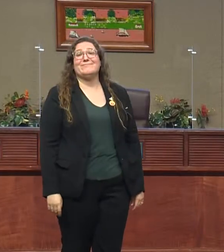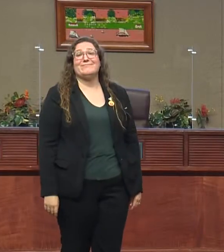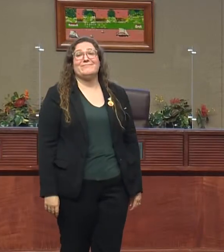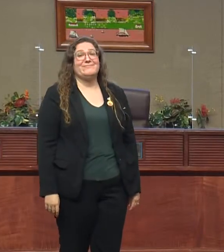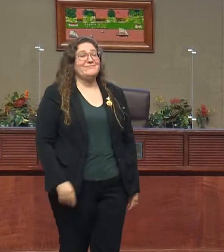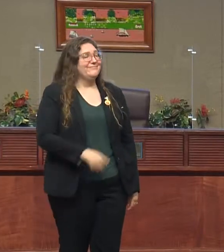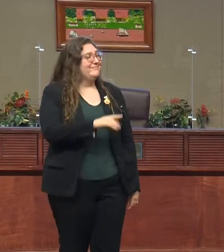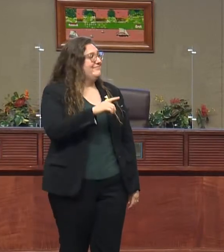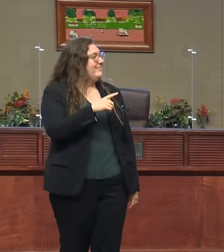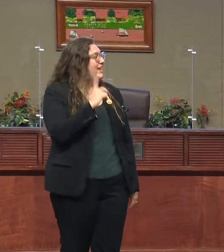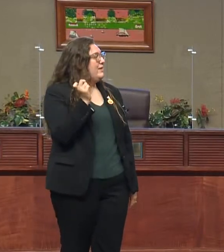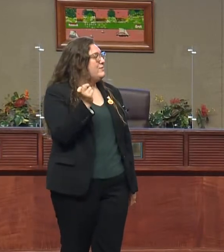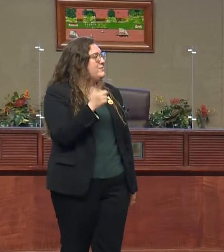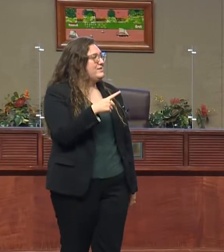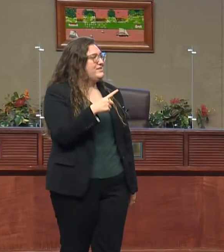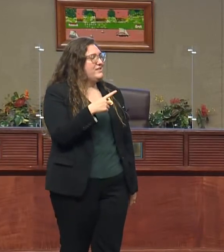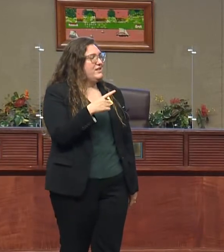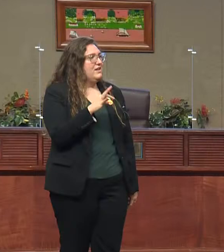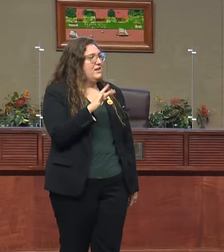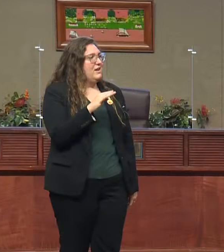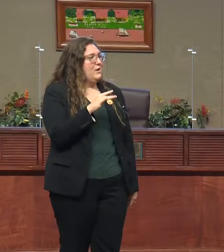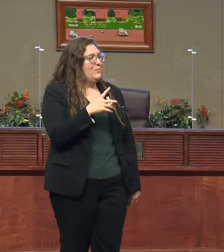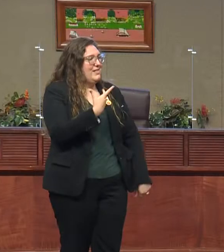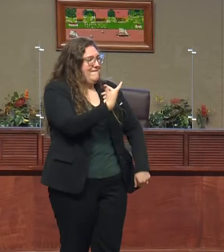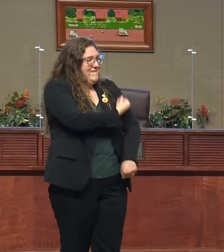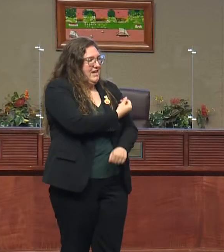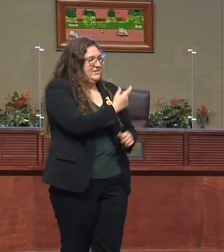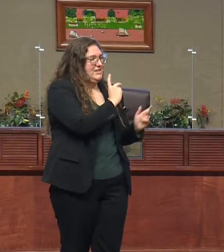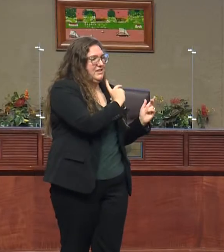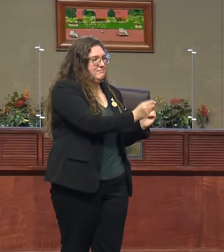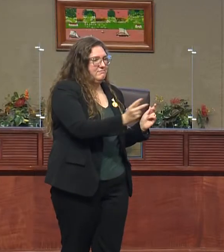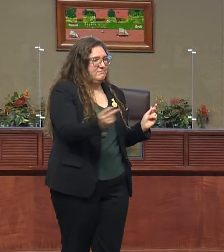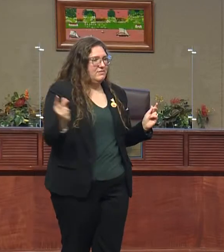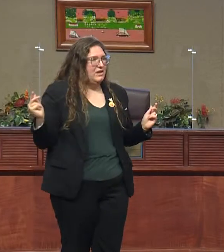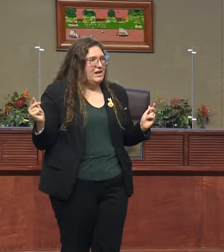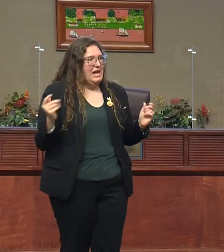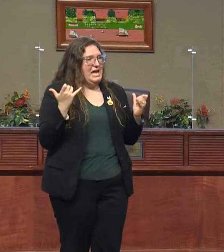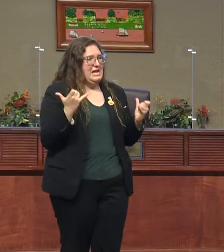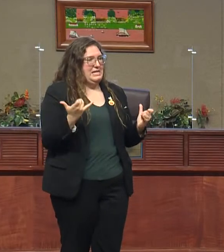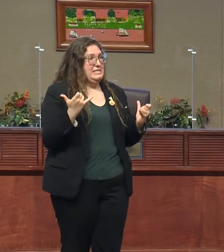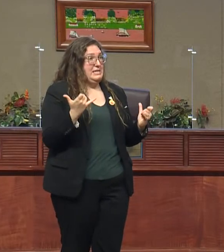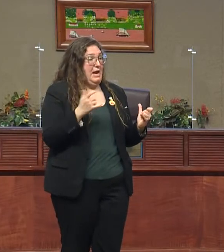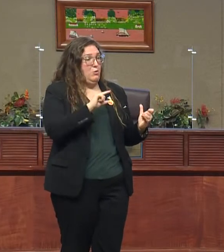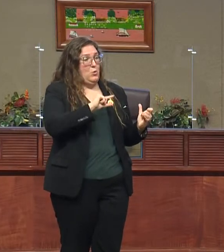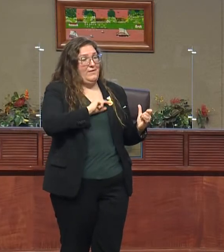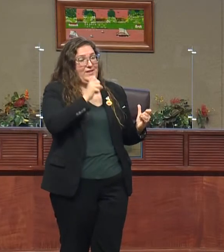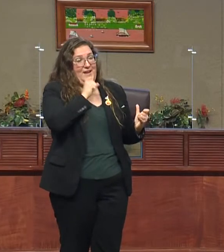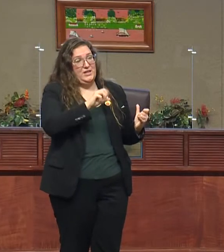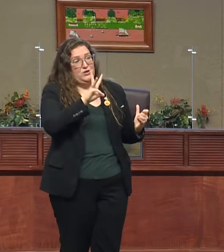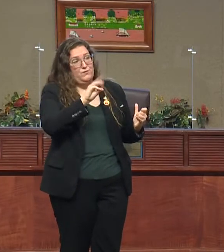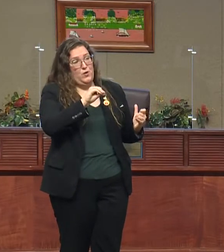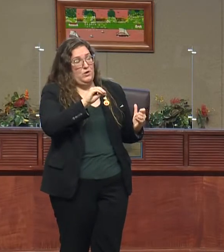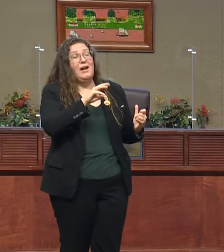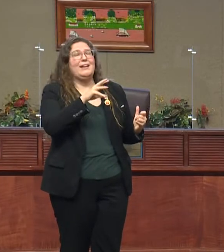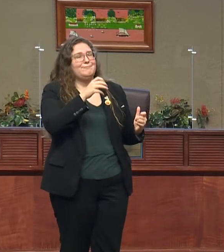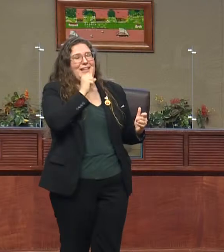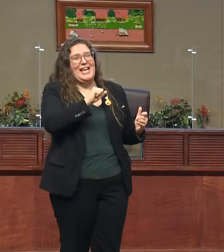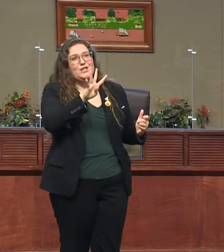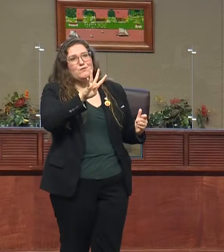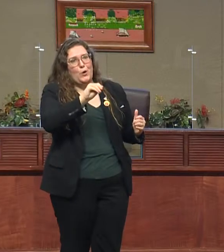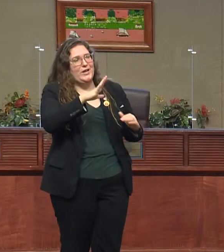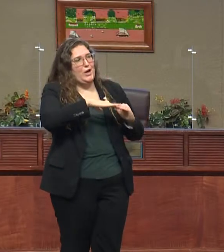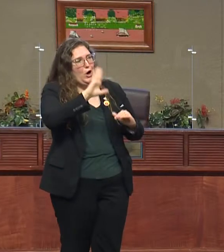Dr. Pino, I'm curious, with the way the vaccine rollout's going, moving to 40 and up, and then making it available to everyone, how have